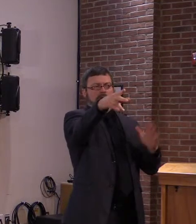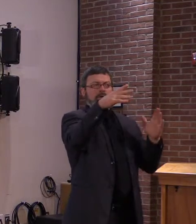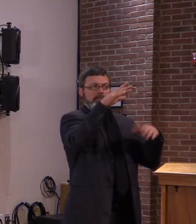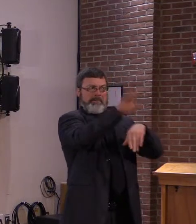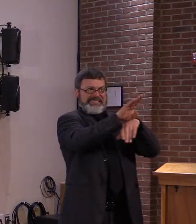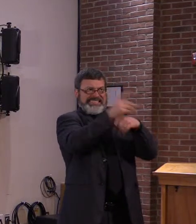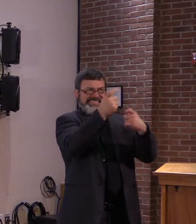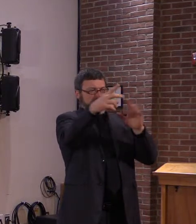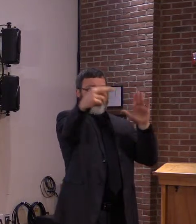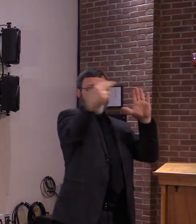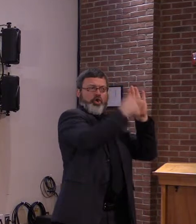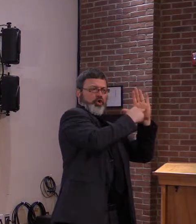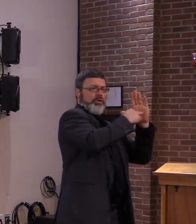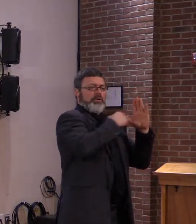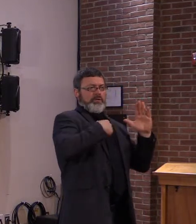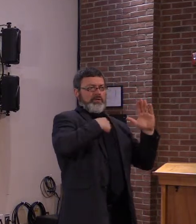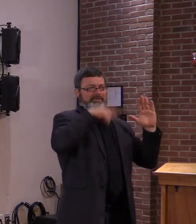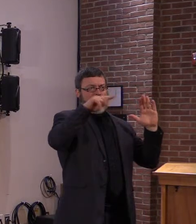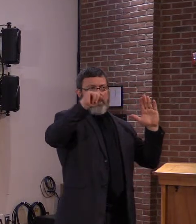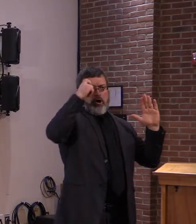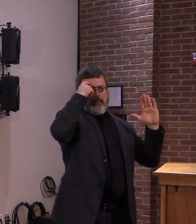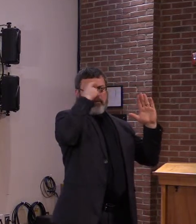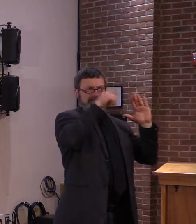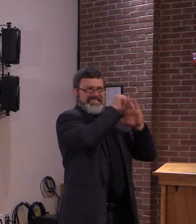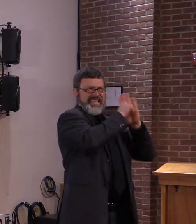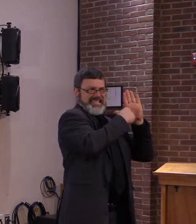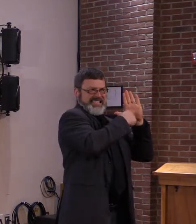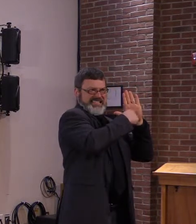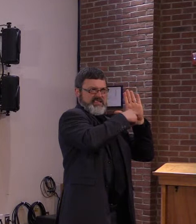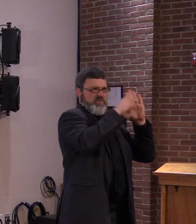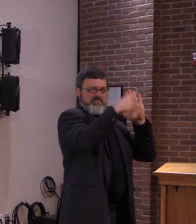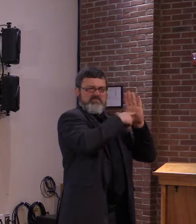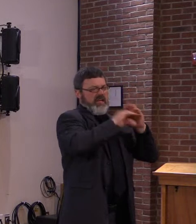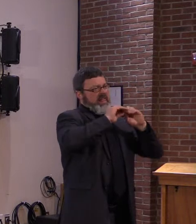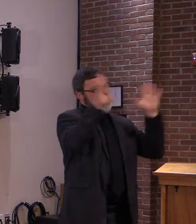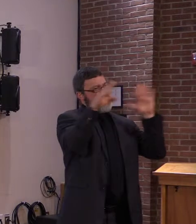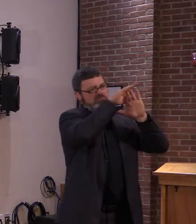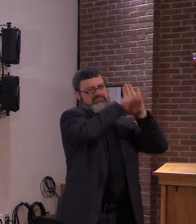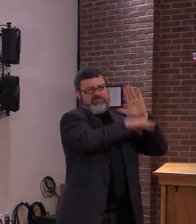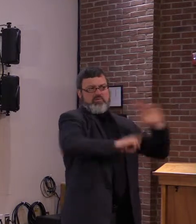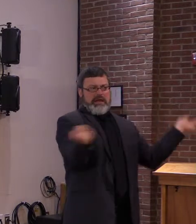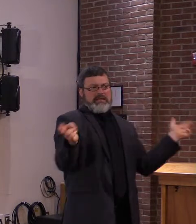infect somebody else. And that we feel pretty comfortable with.